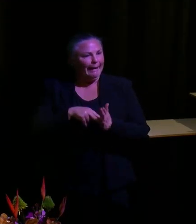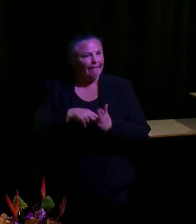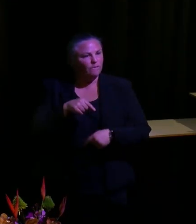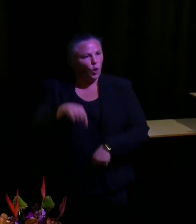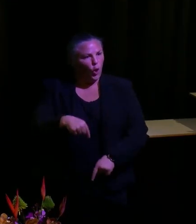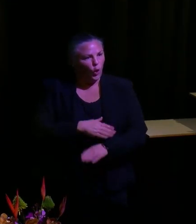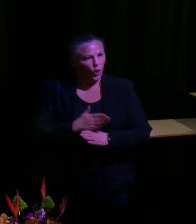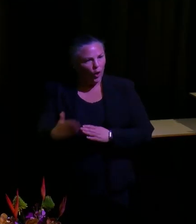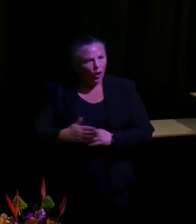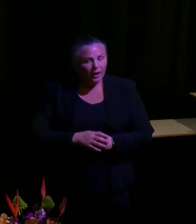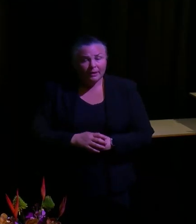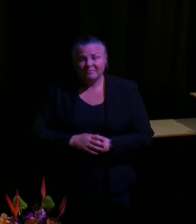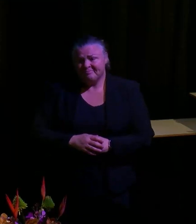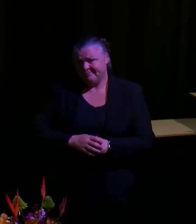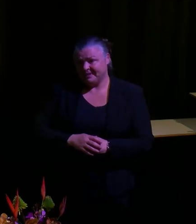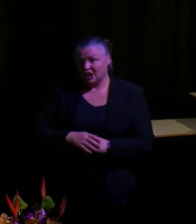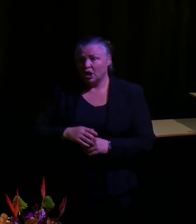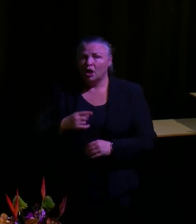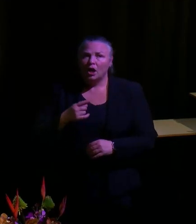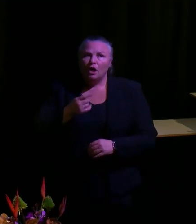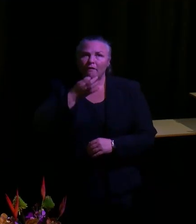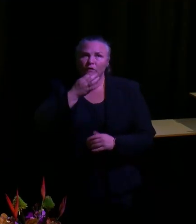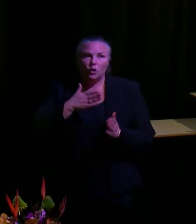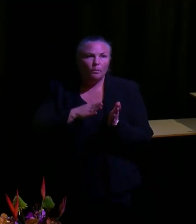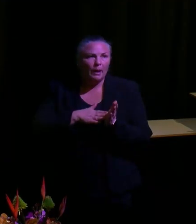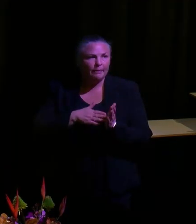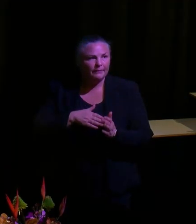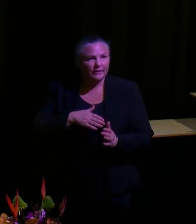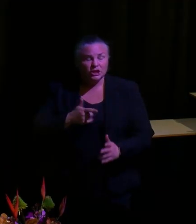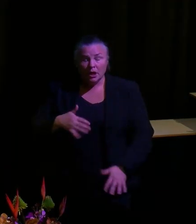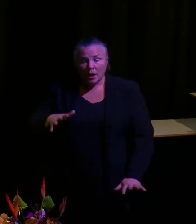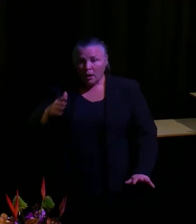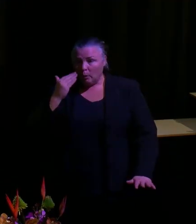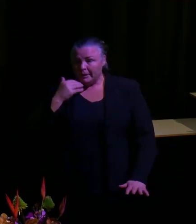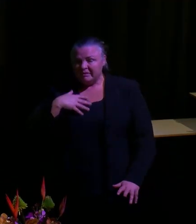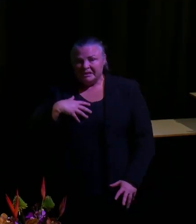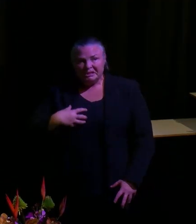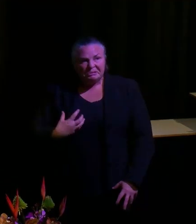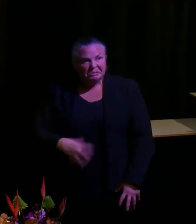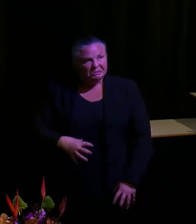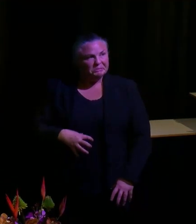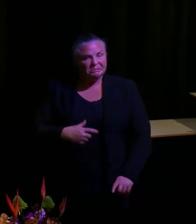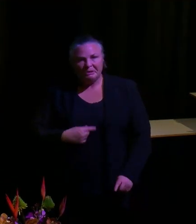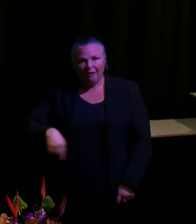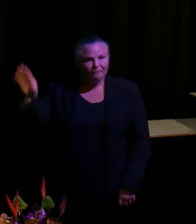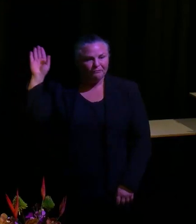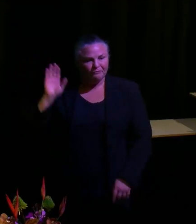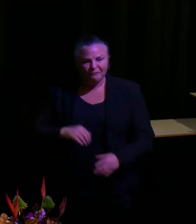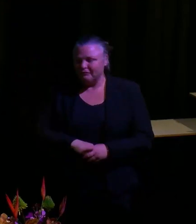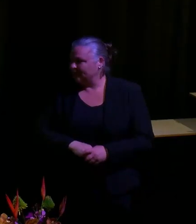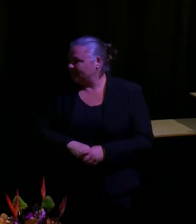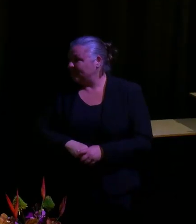And the curator said, oh, it's here for another couple of months. She just scoffed and walked off. And I went like, well, okay, you got your answer.